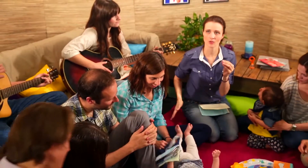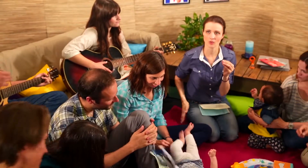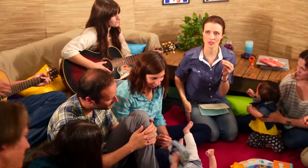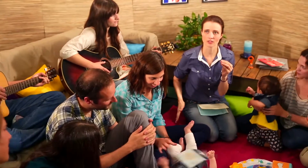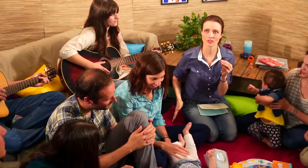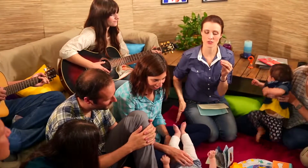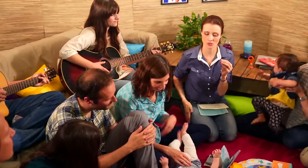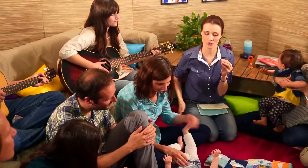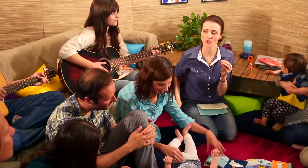1, 2,